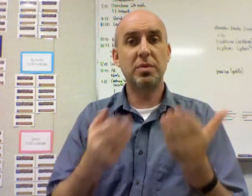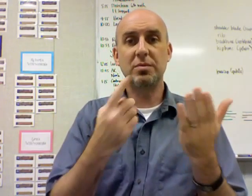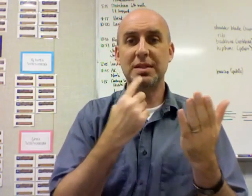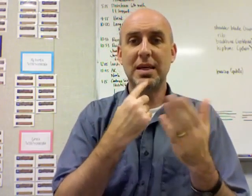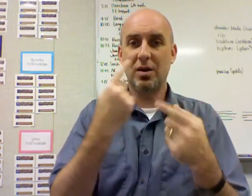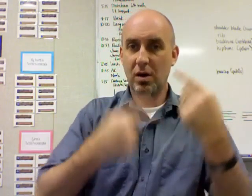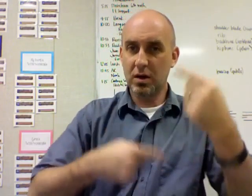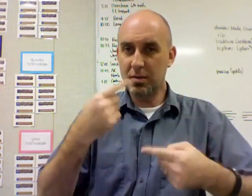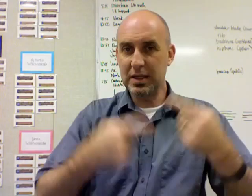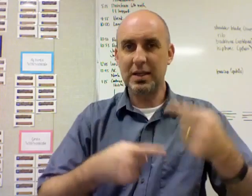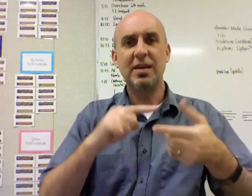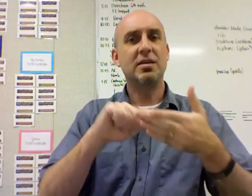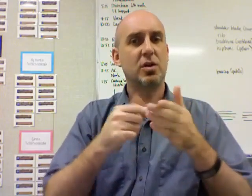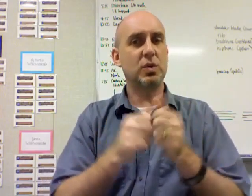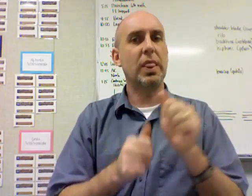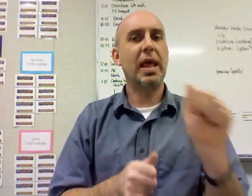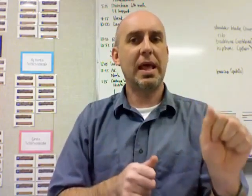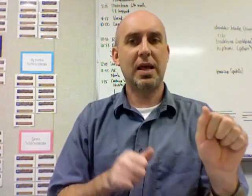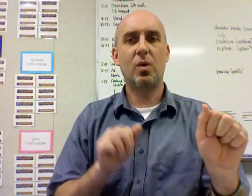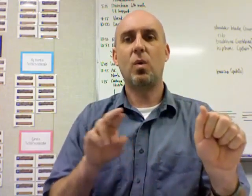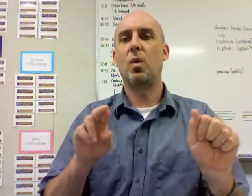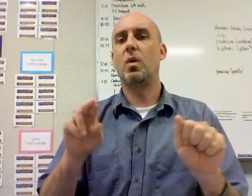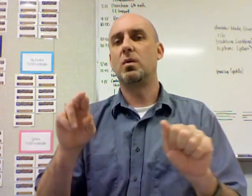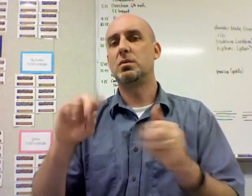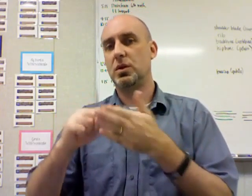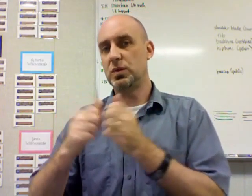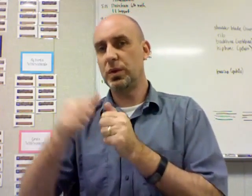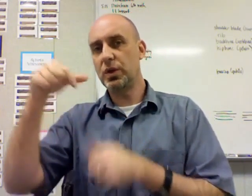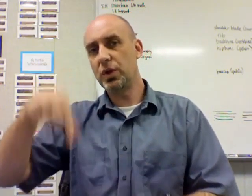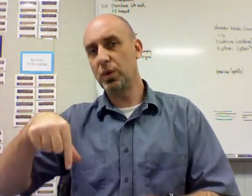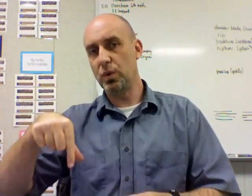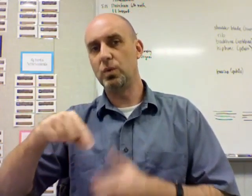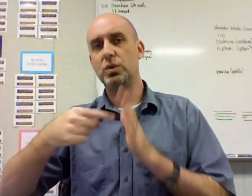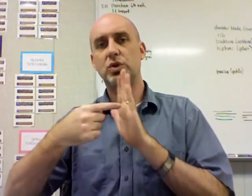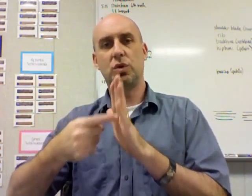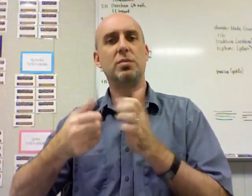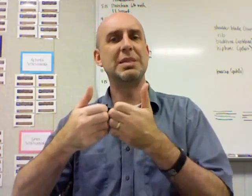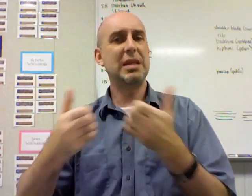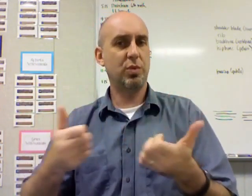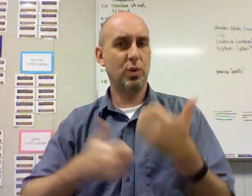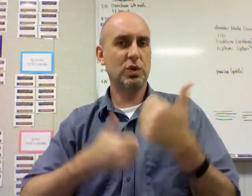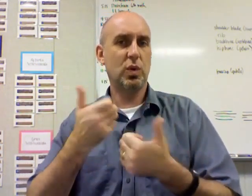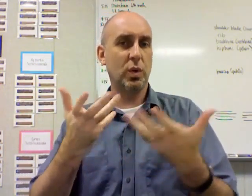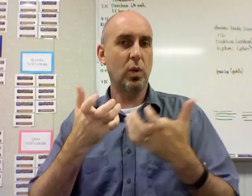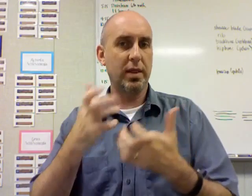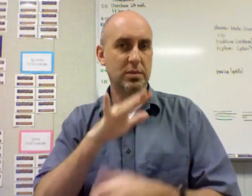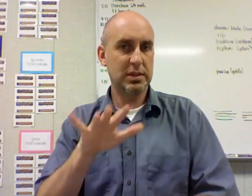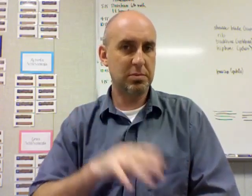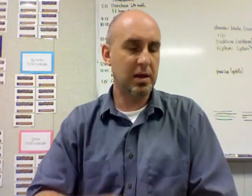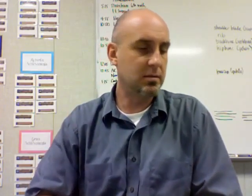them saying argument starts with A or starts with Q to show them separate which one we want them to spell.